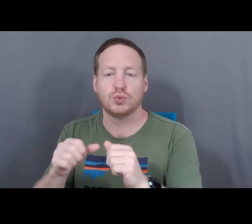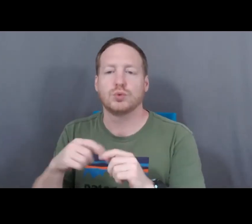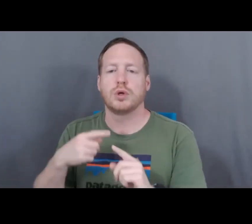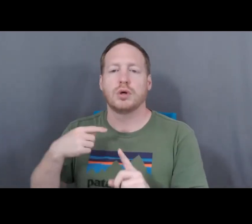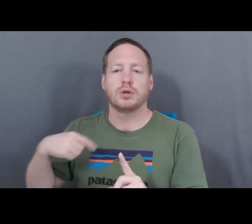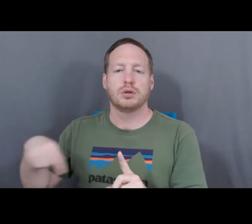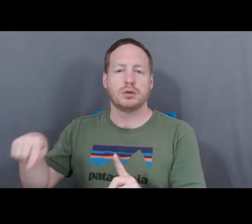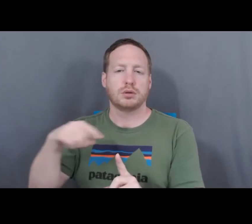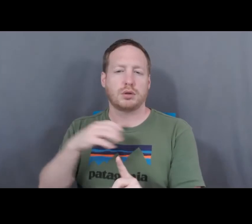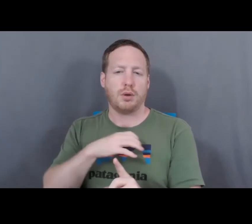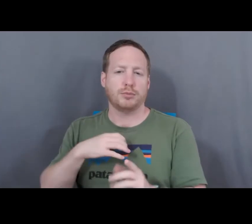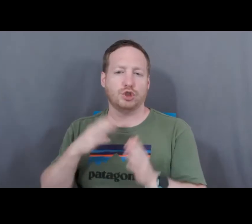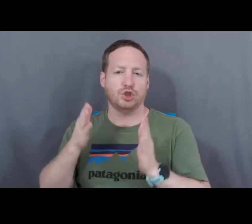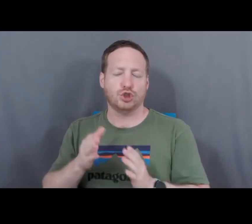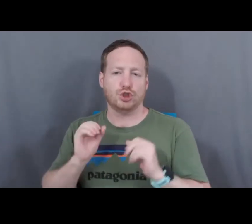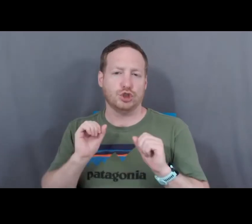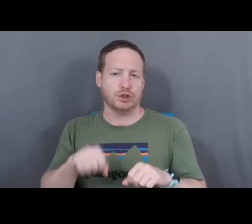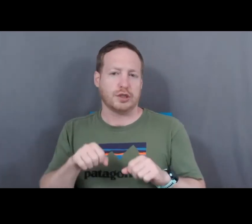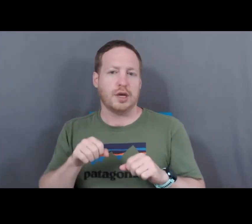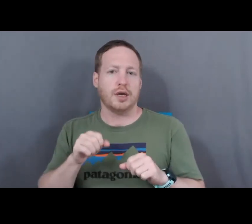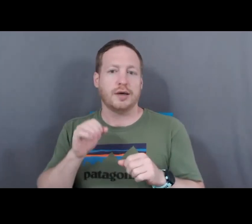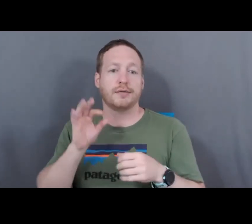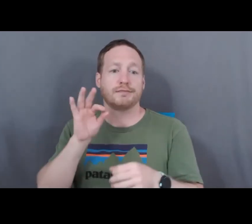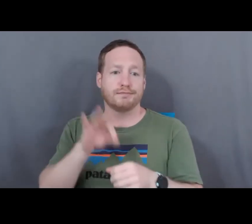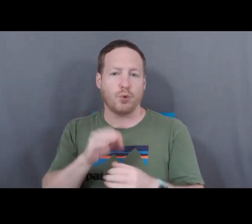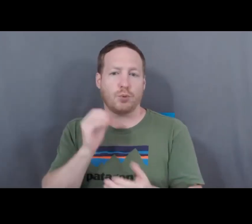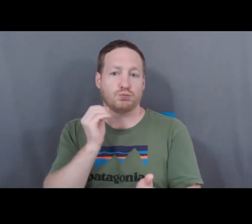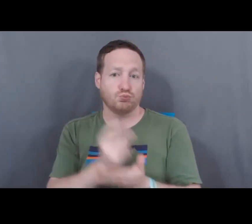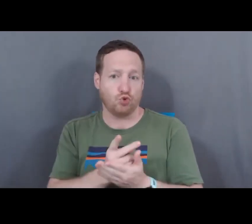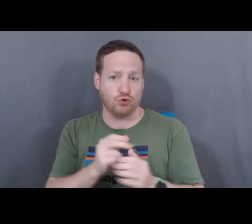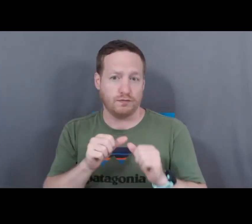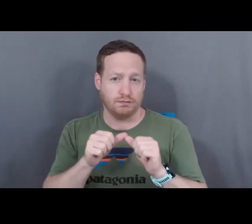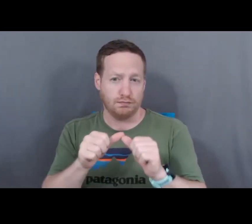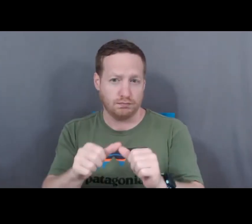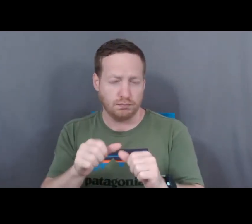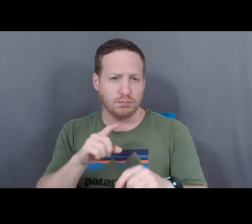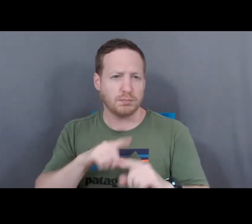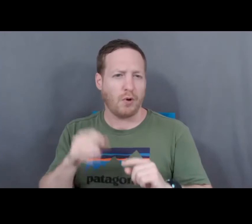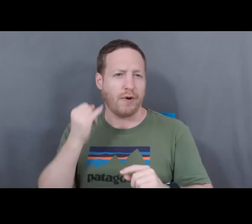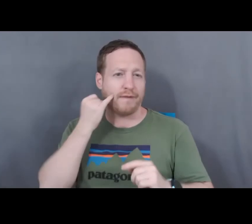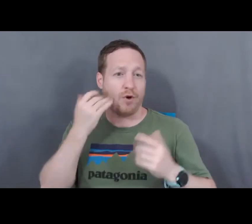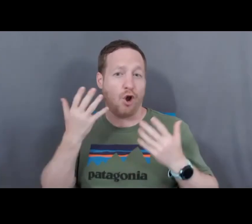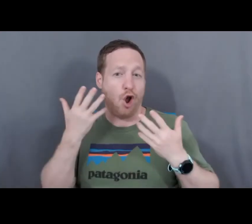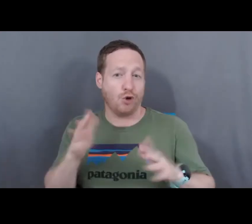to continue, they can renew their terms. It's up to the other commissioners to vote and approve that, an extension of